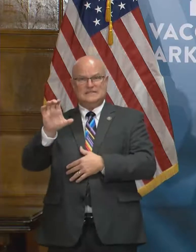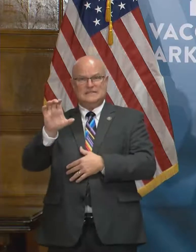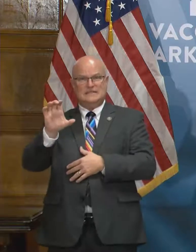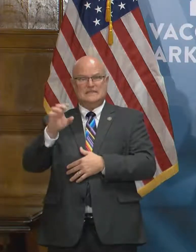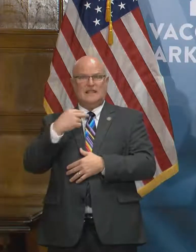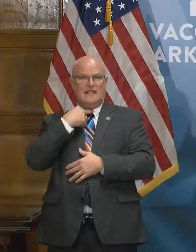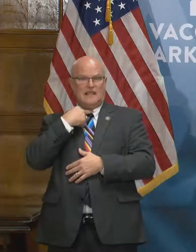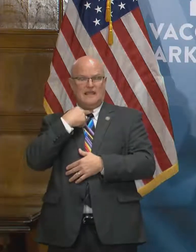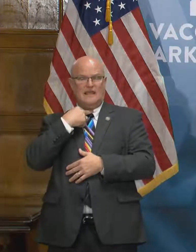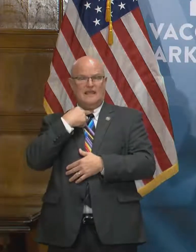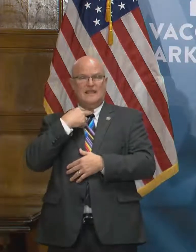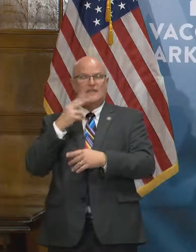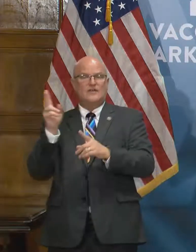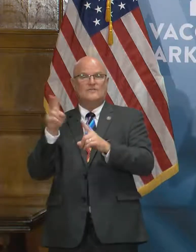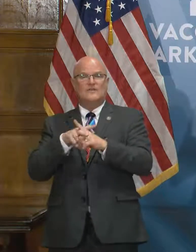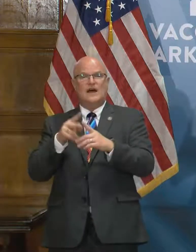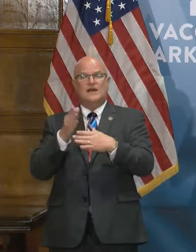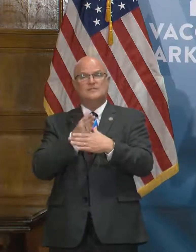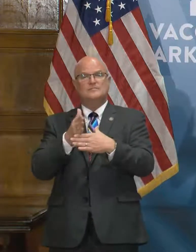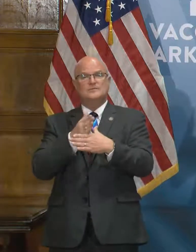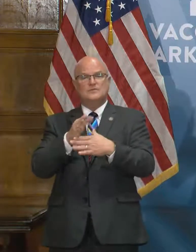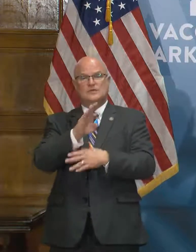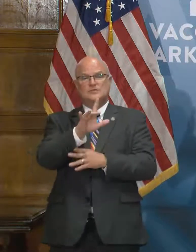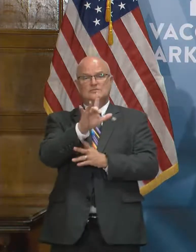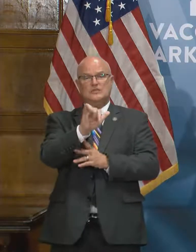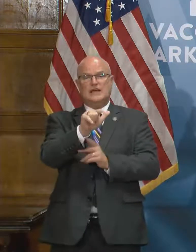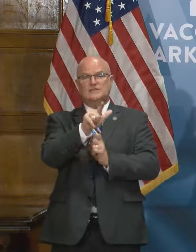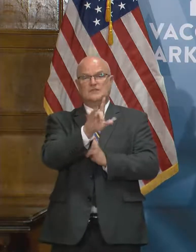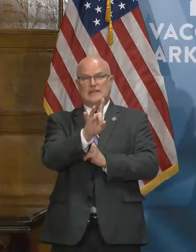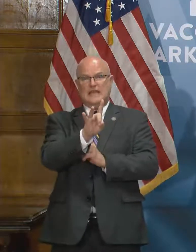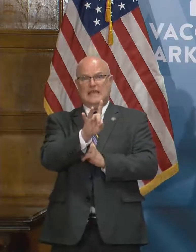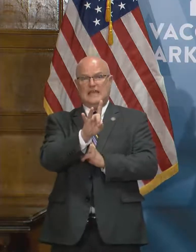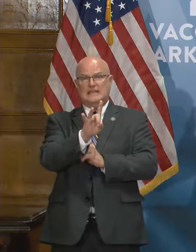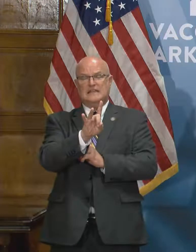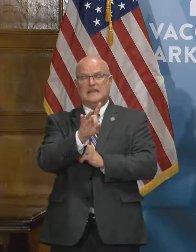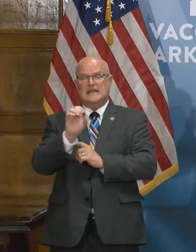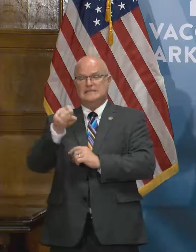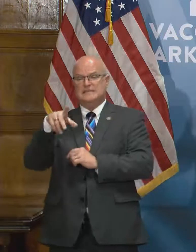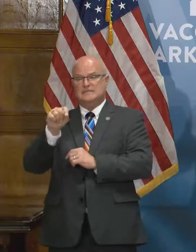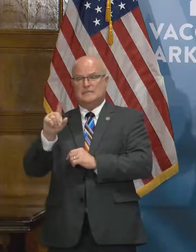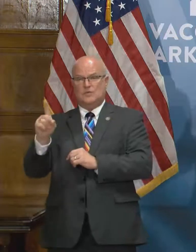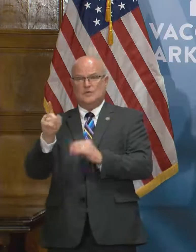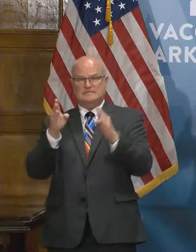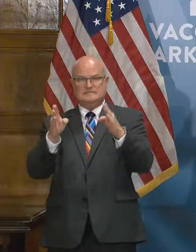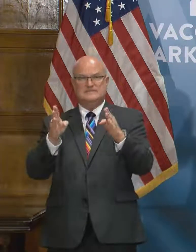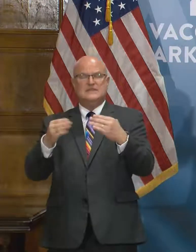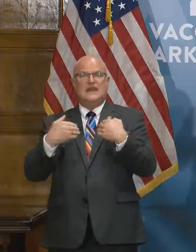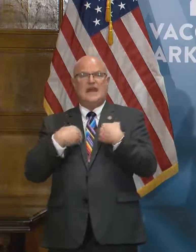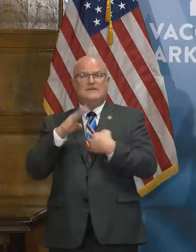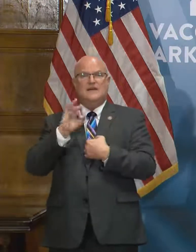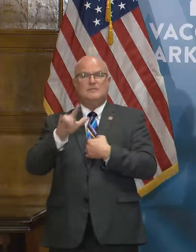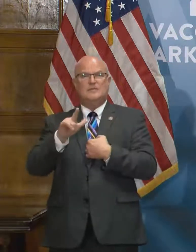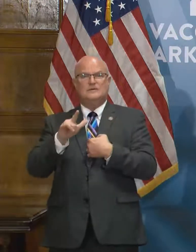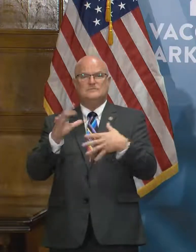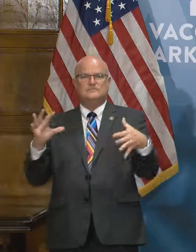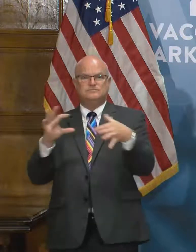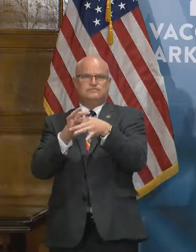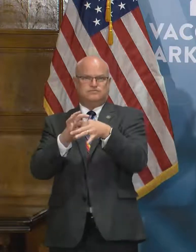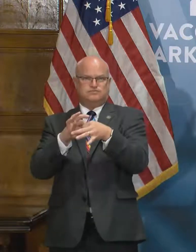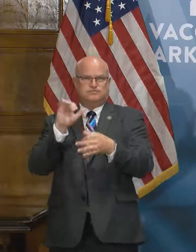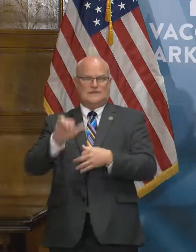in jeopardy that were filed between July 28th of this year and September 1, and so there's a bill to